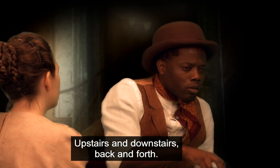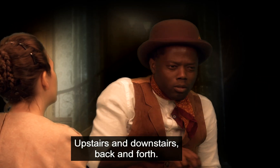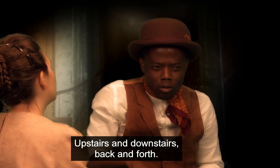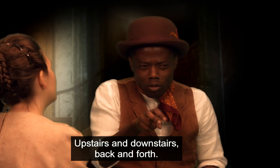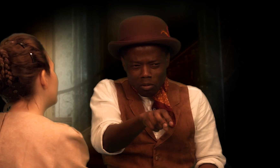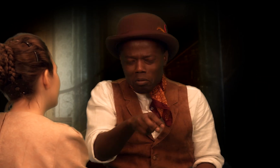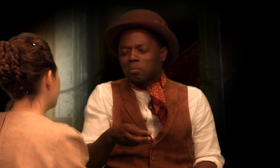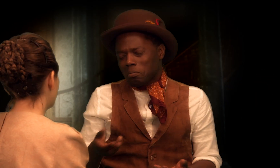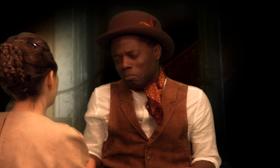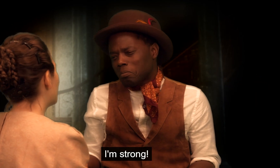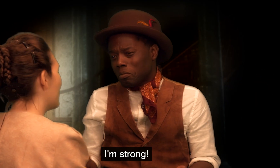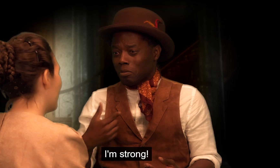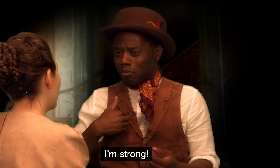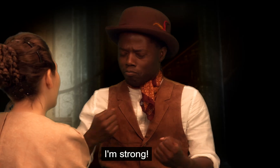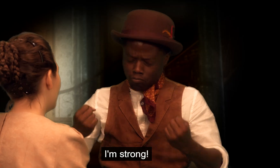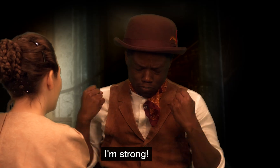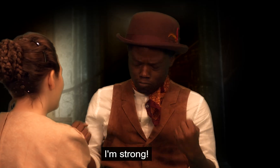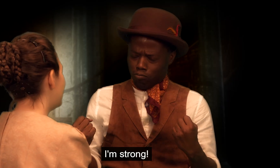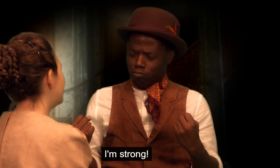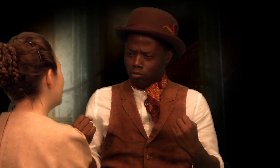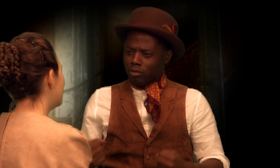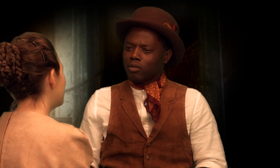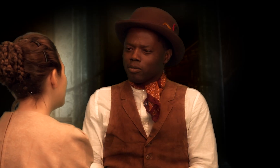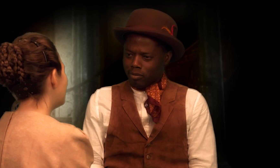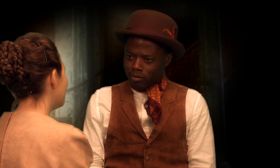forth. I'm strong.